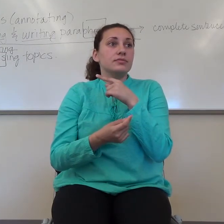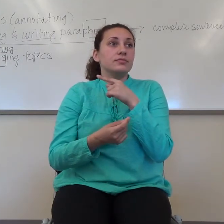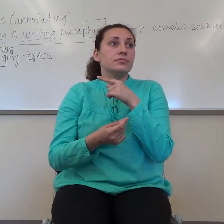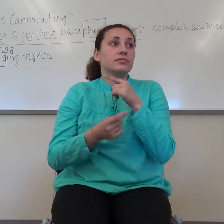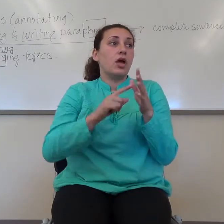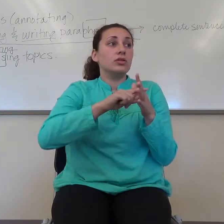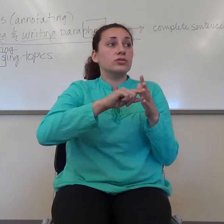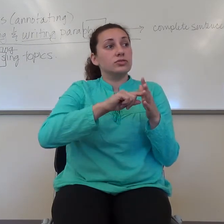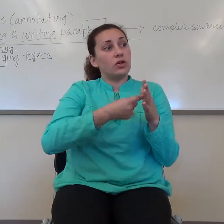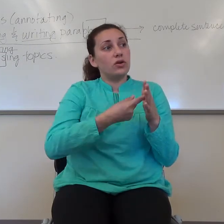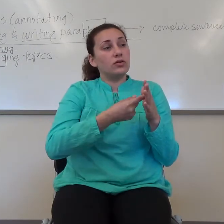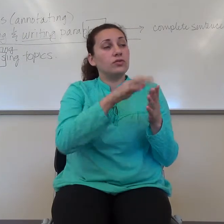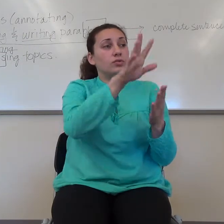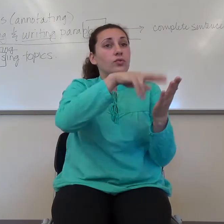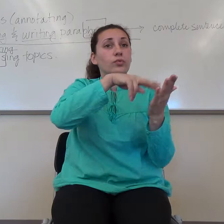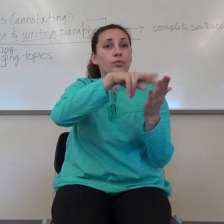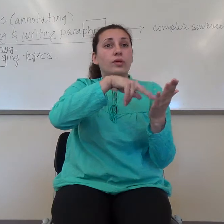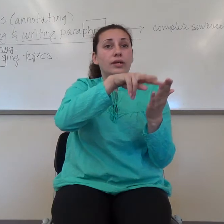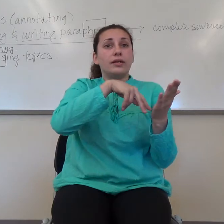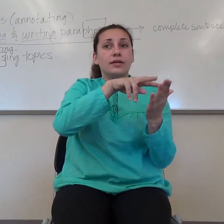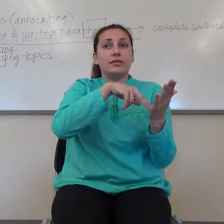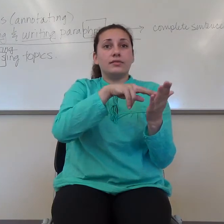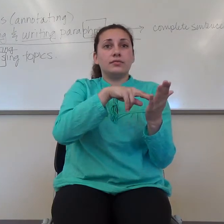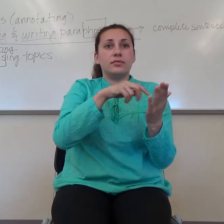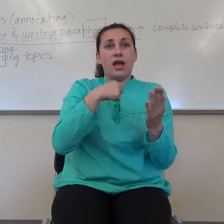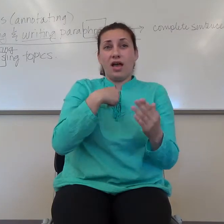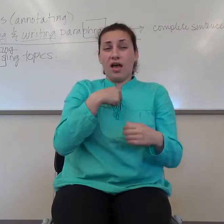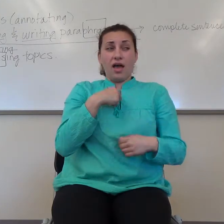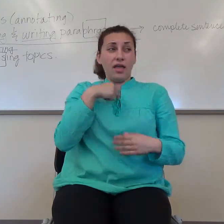reading. I approach this a little bit differently from the